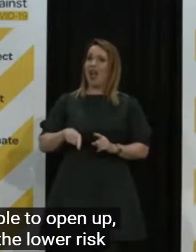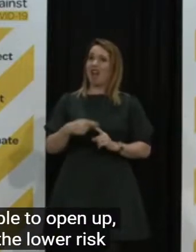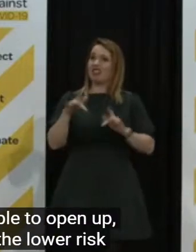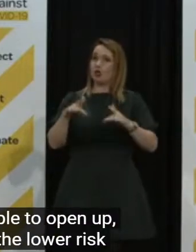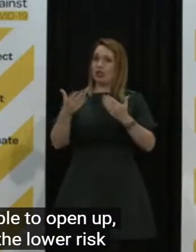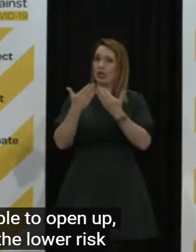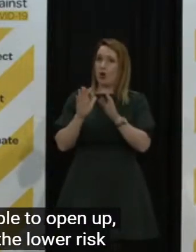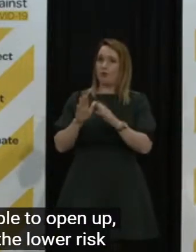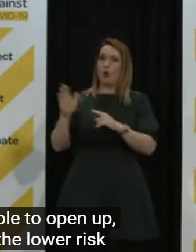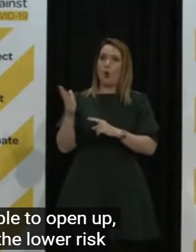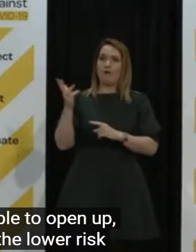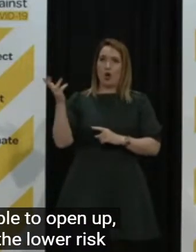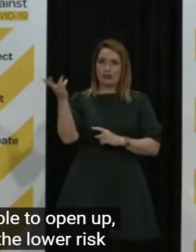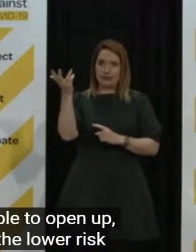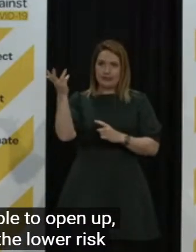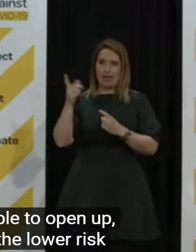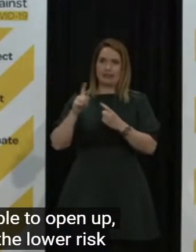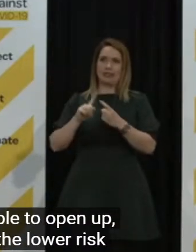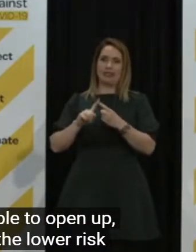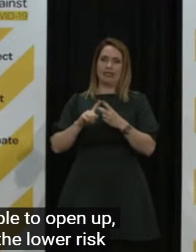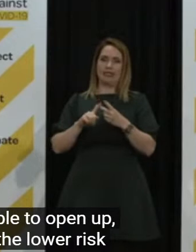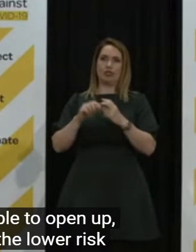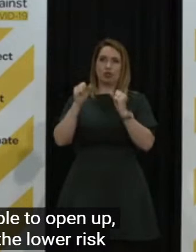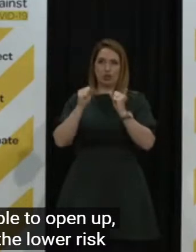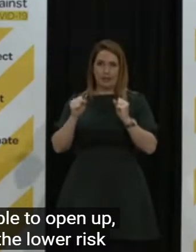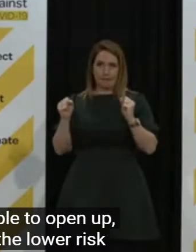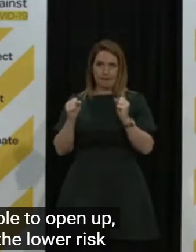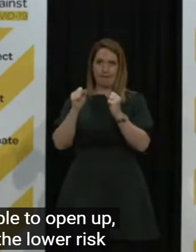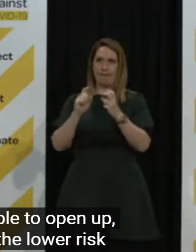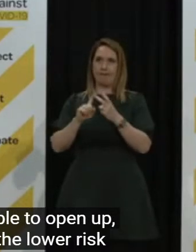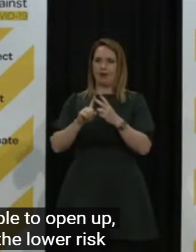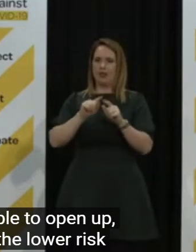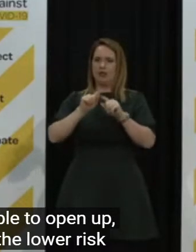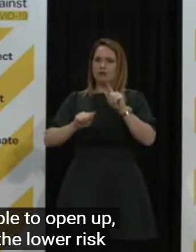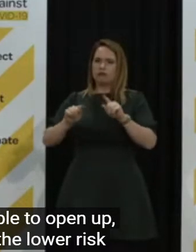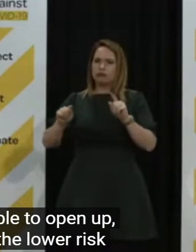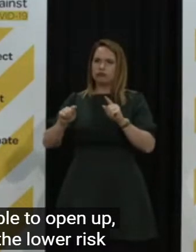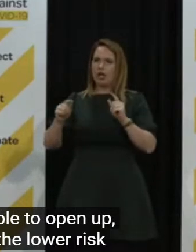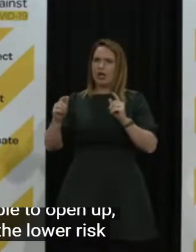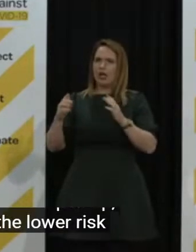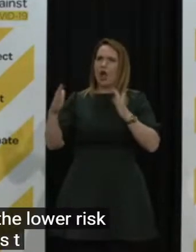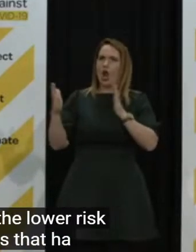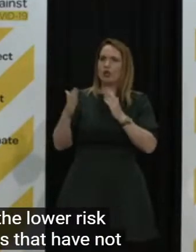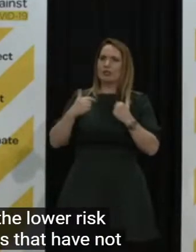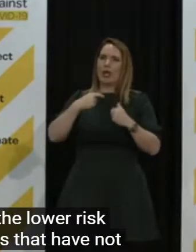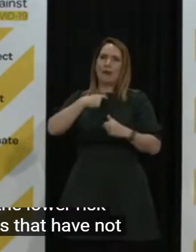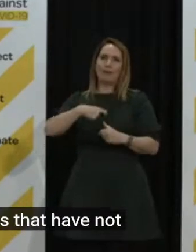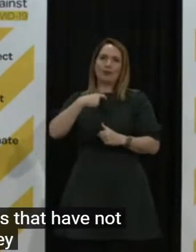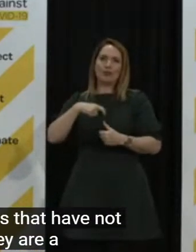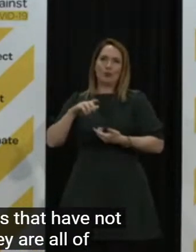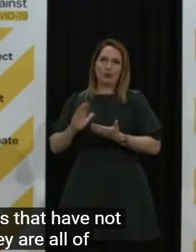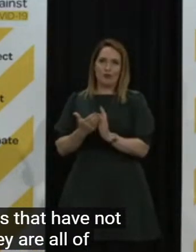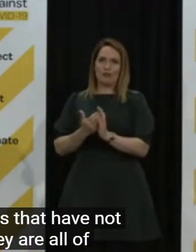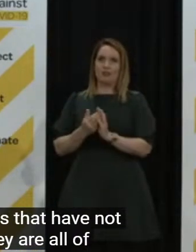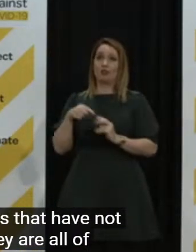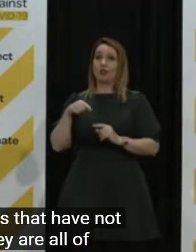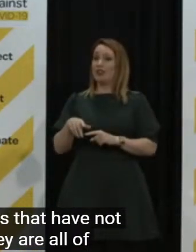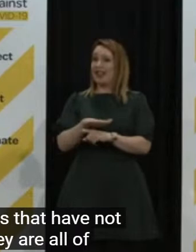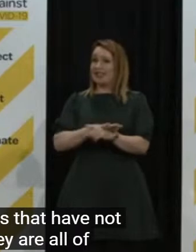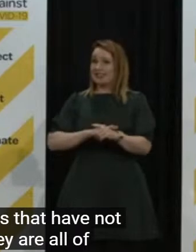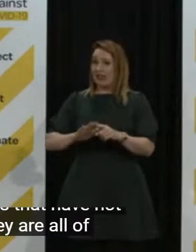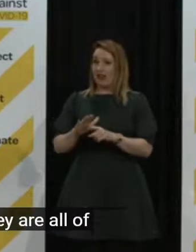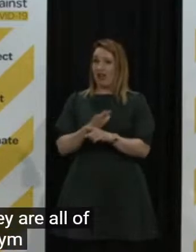reopened are all of hospitality, gyms, a wide range of close personal services. This is a sector where,